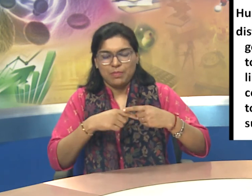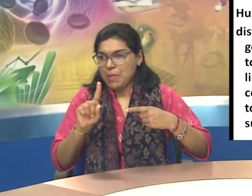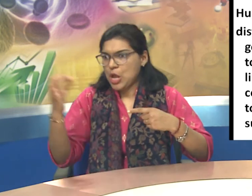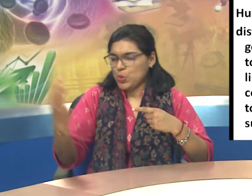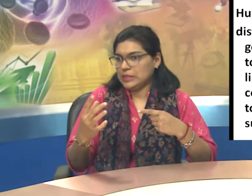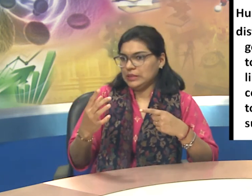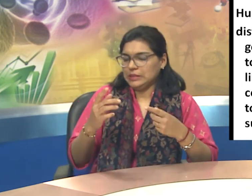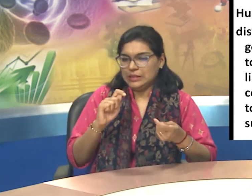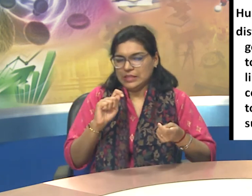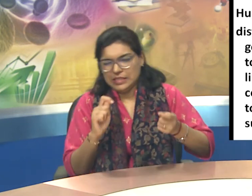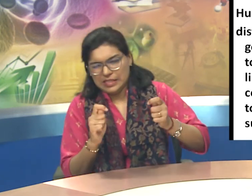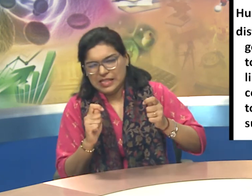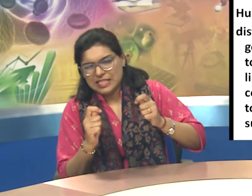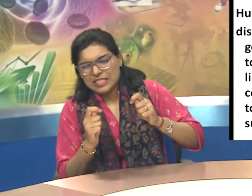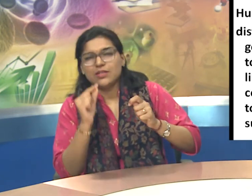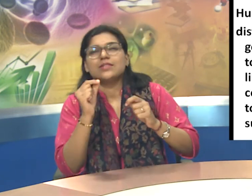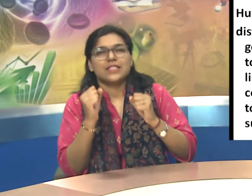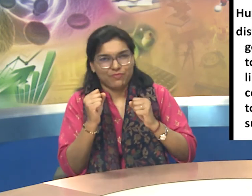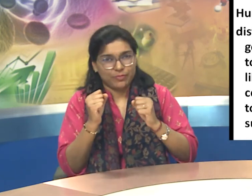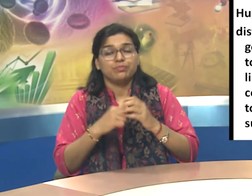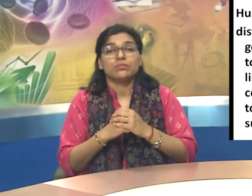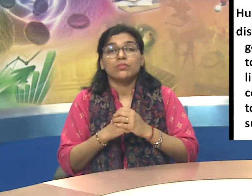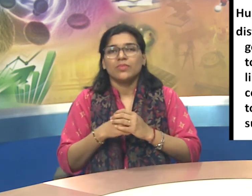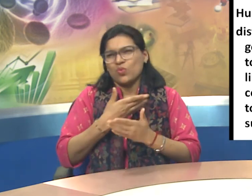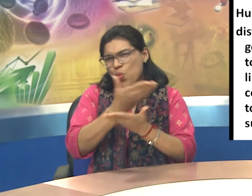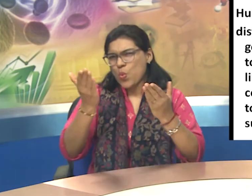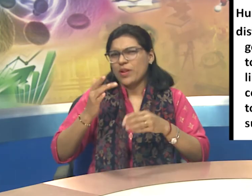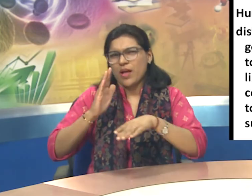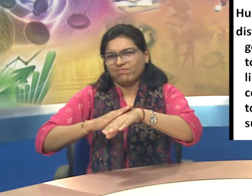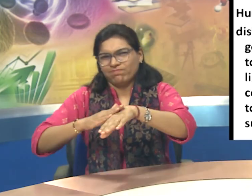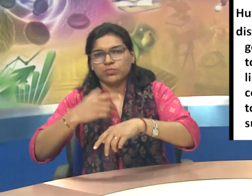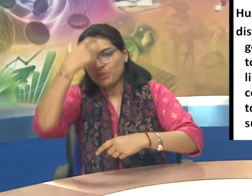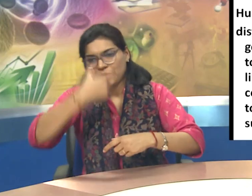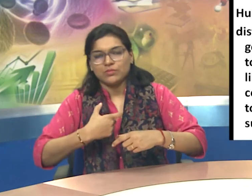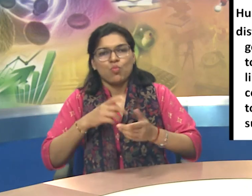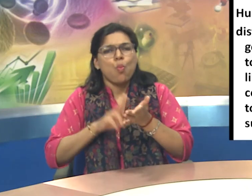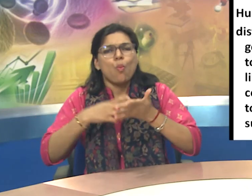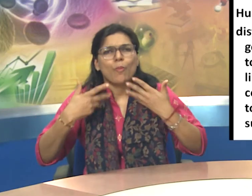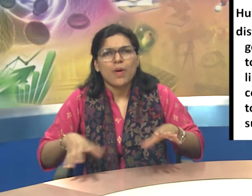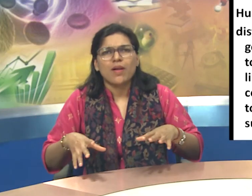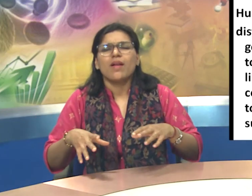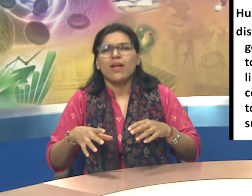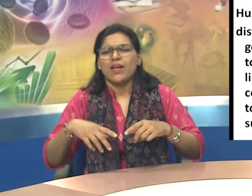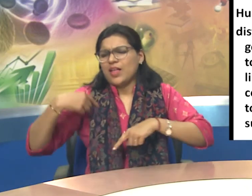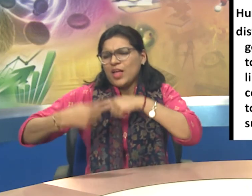fifth, resistance to change. Human beings by nature prefer to avoid